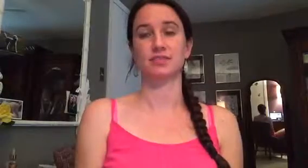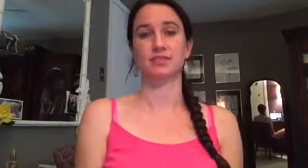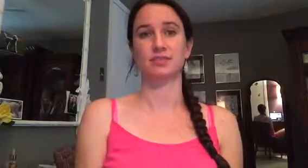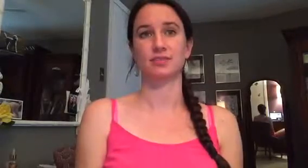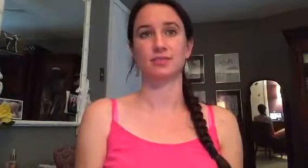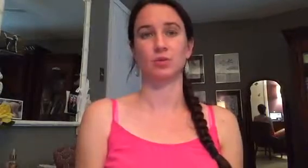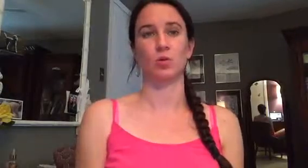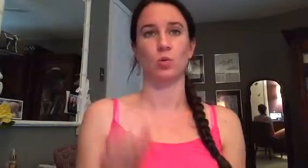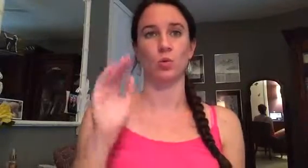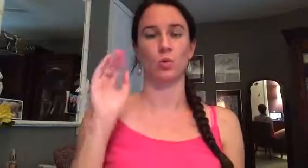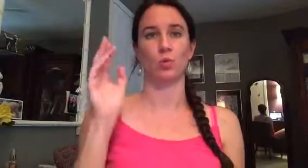geometry problems.